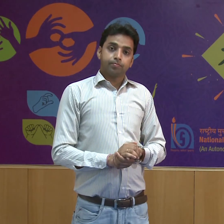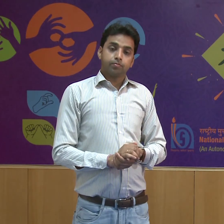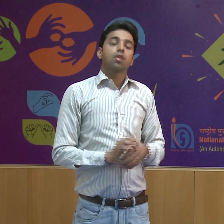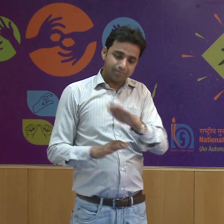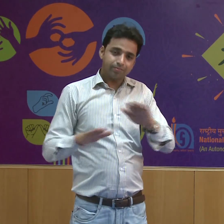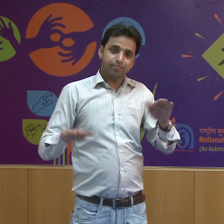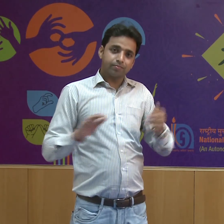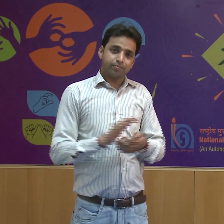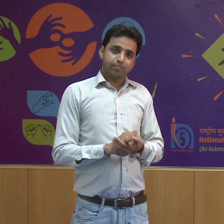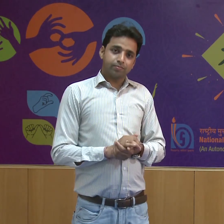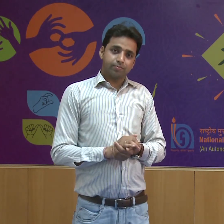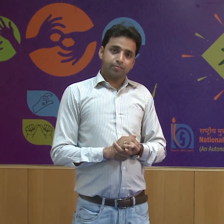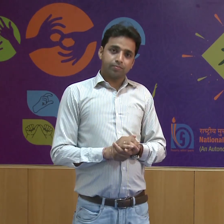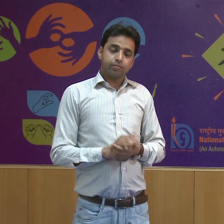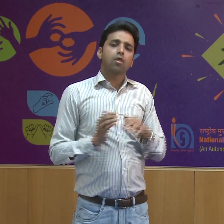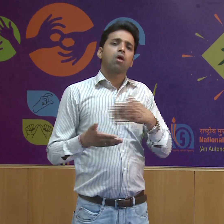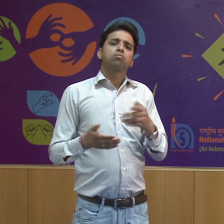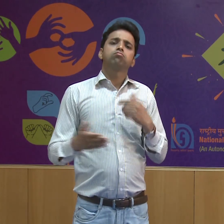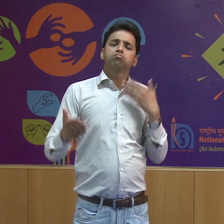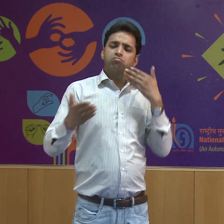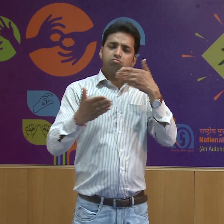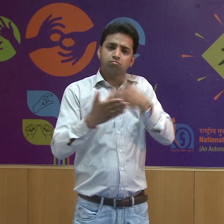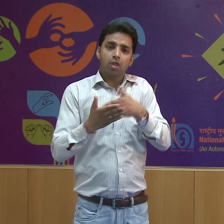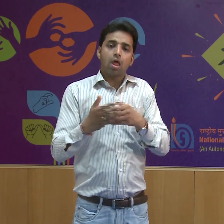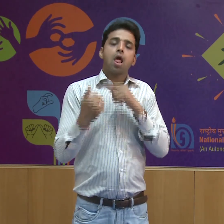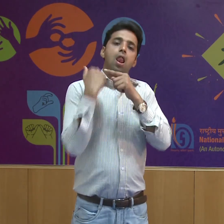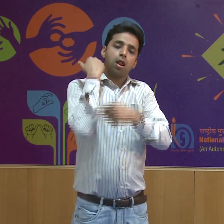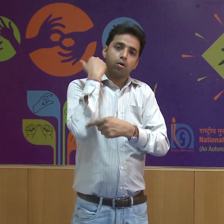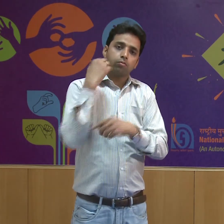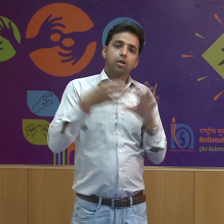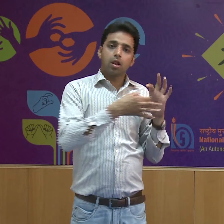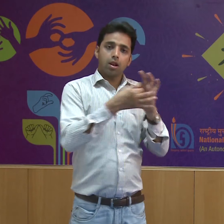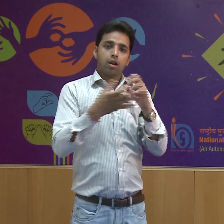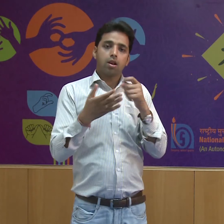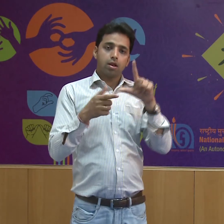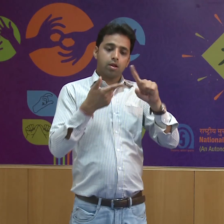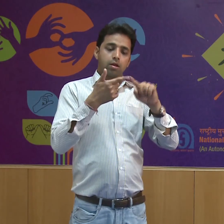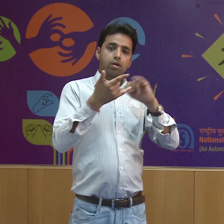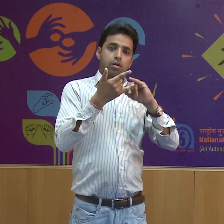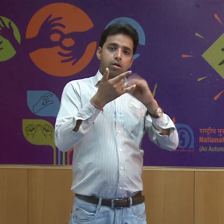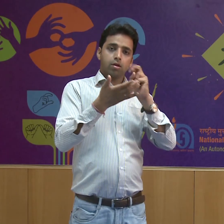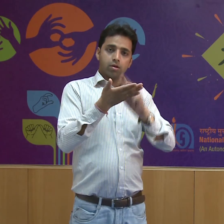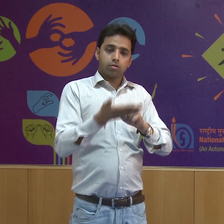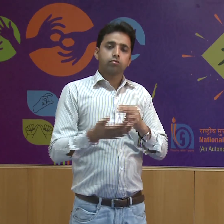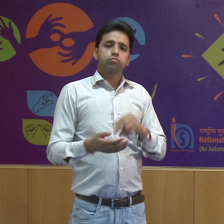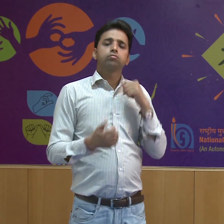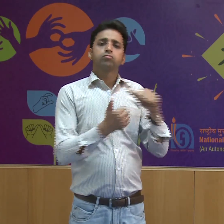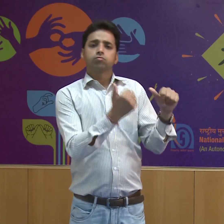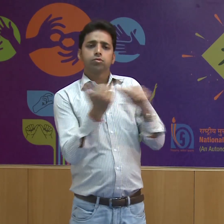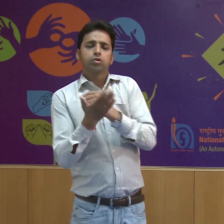Learners, as we have reached the end of this lesson, let us revise all that we have learned in the